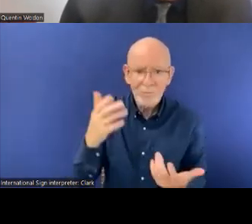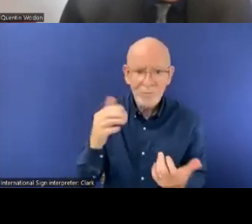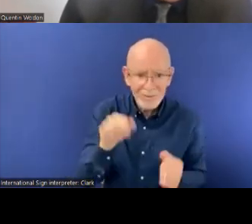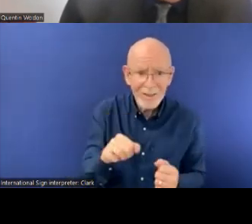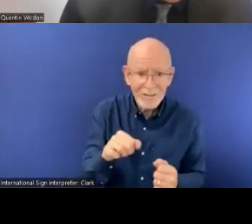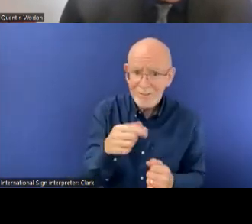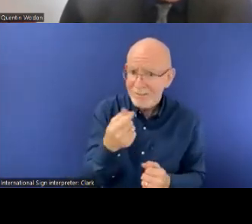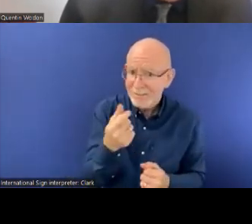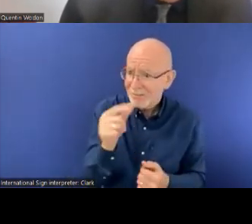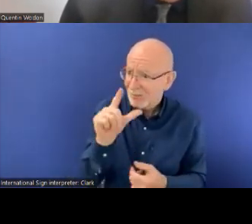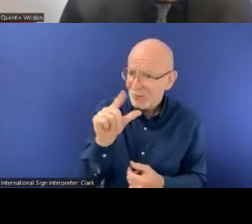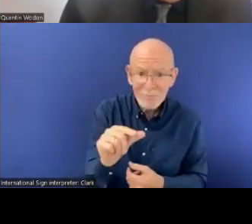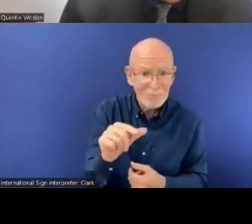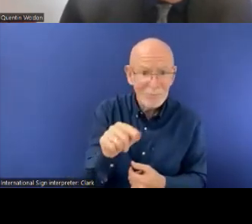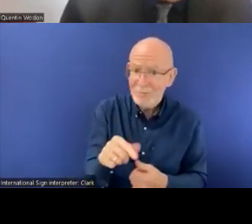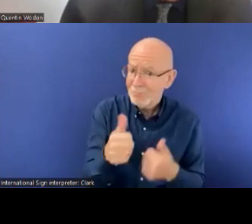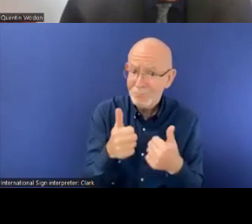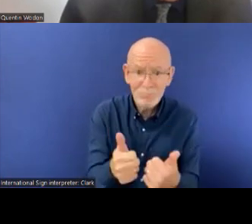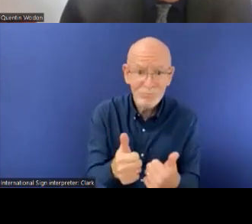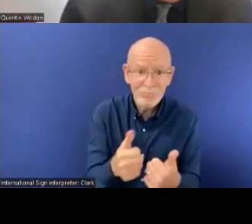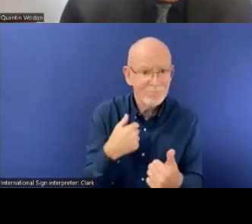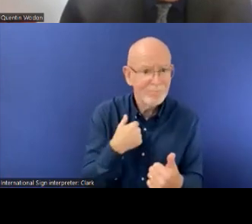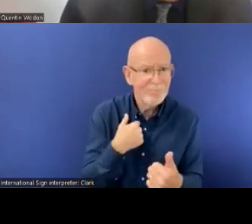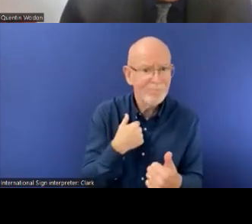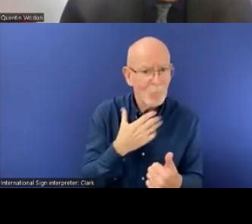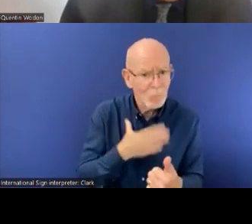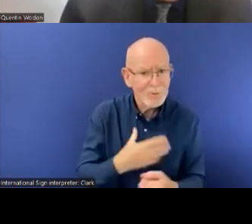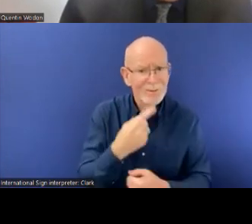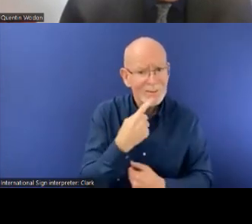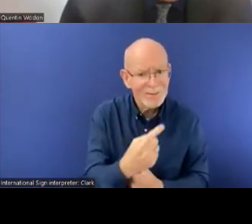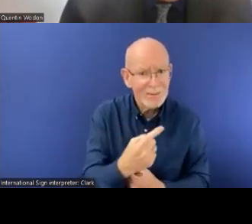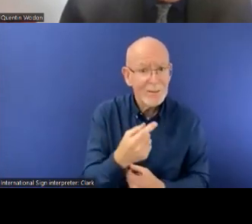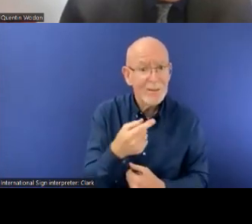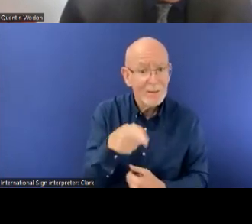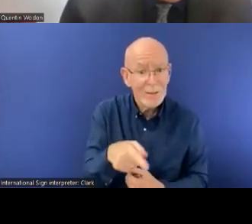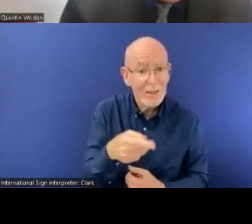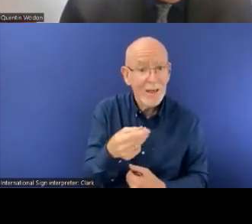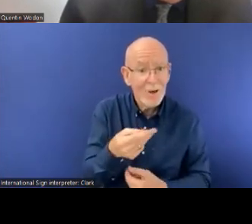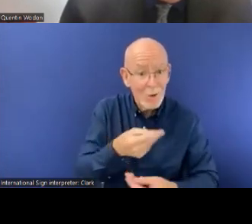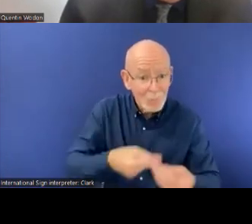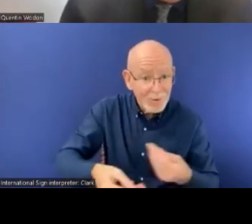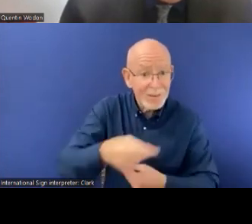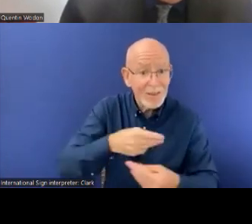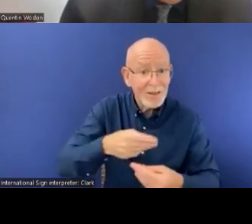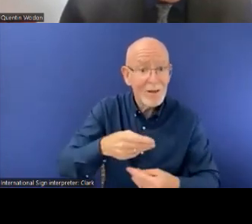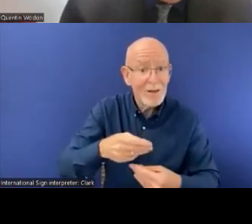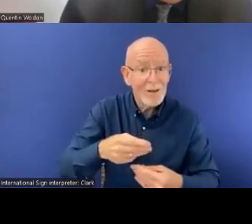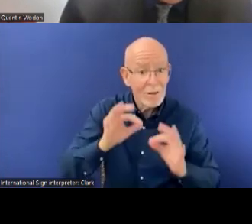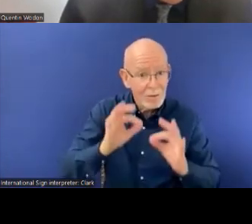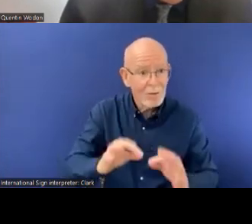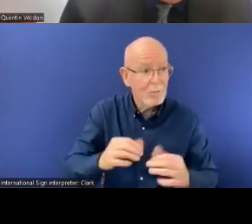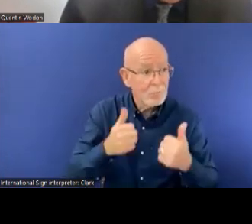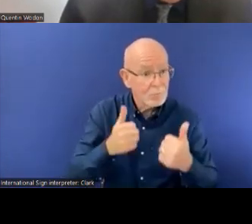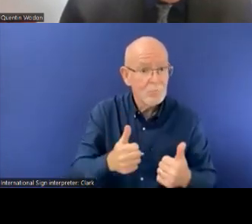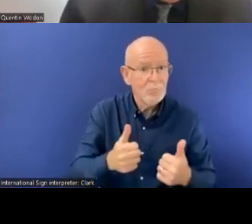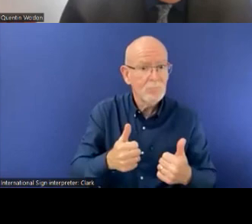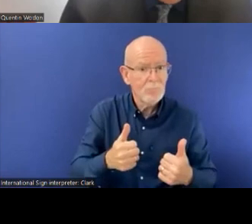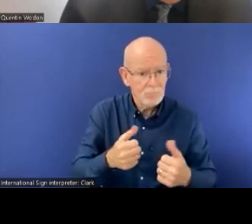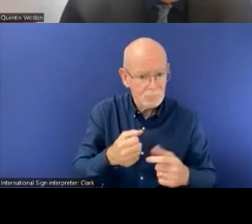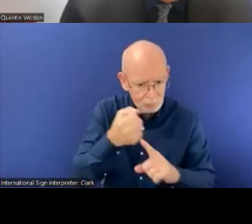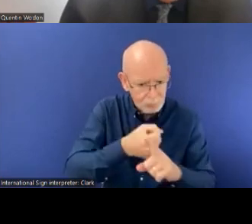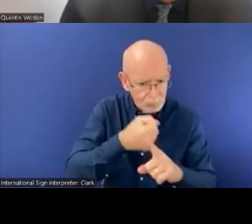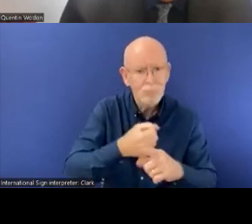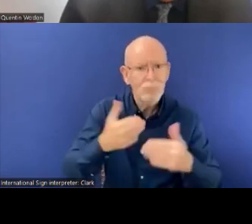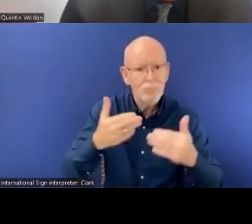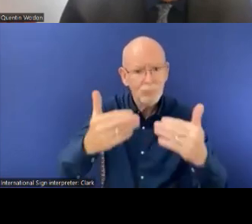a pretty big problem that Quentin raises there, saying in his words, we lack the cost benefit analysis. To what extent do